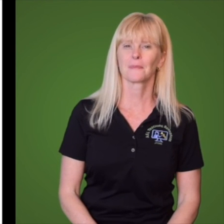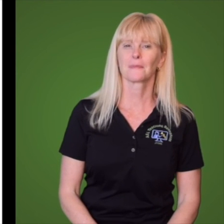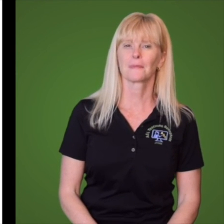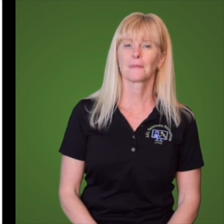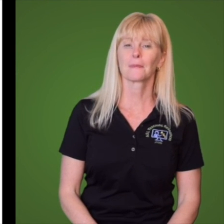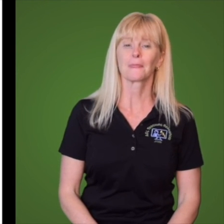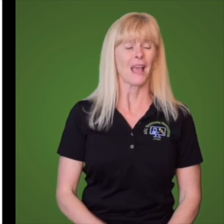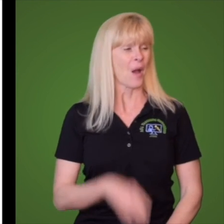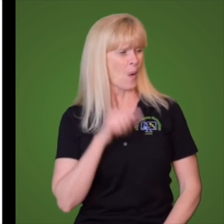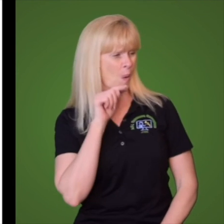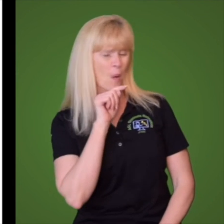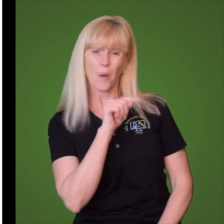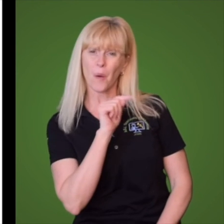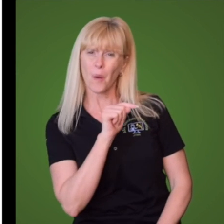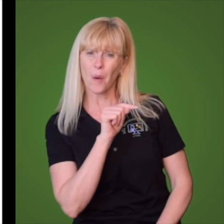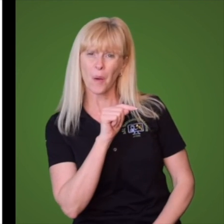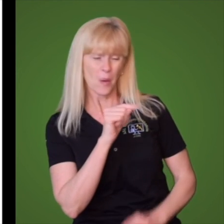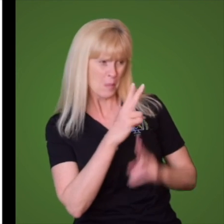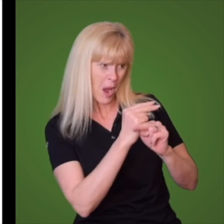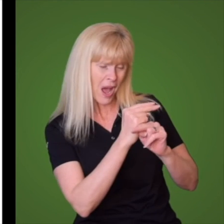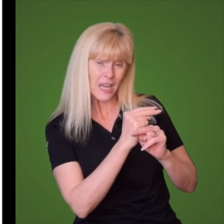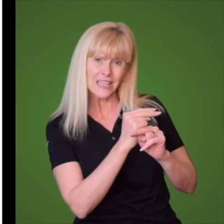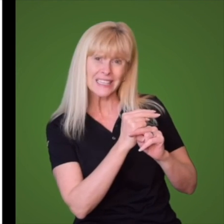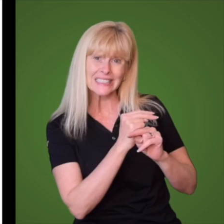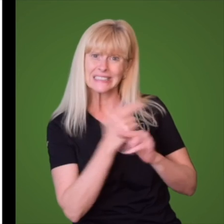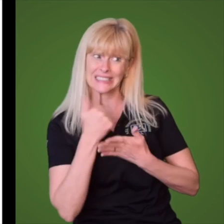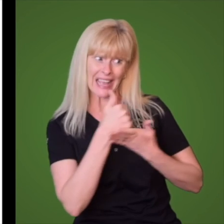This bunny needs help to hear.